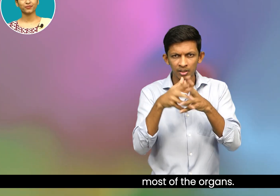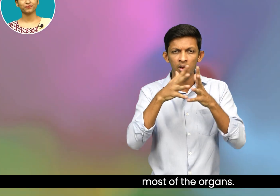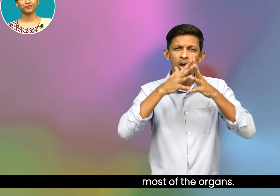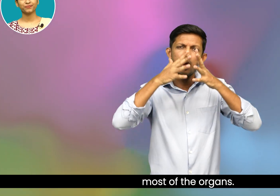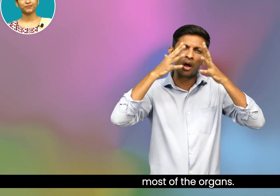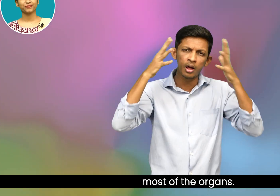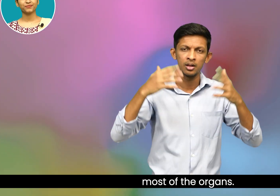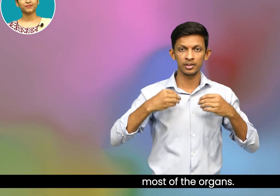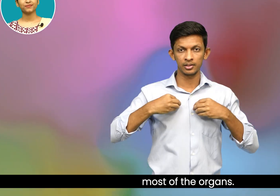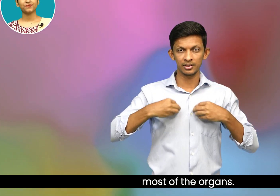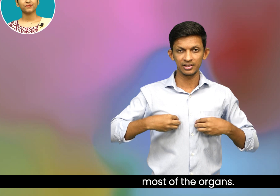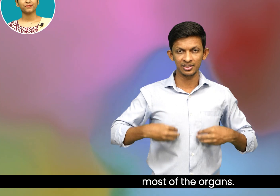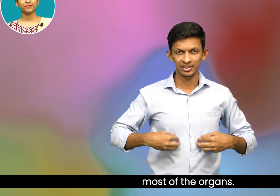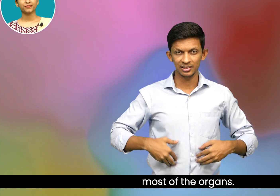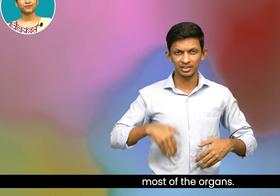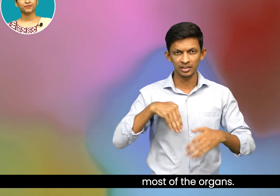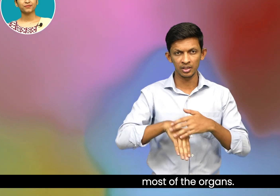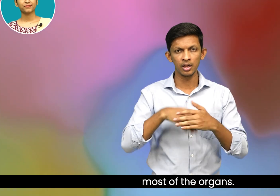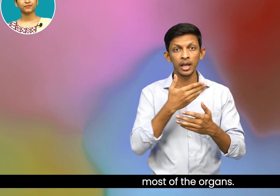organs.